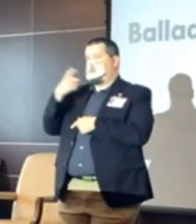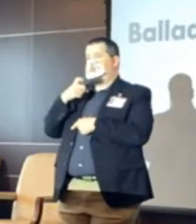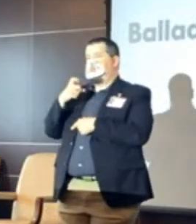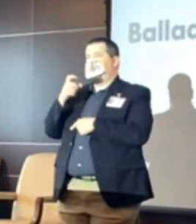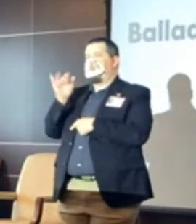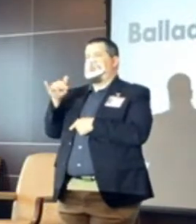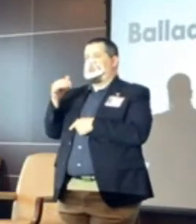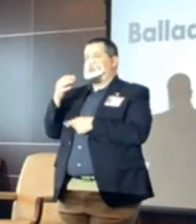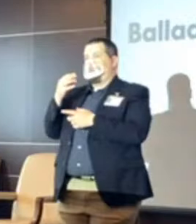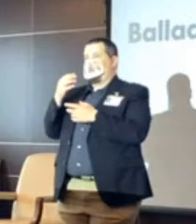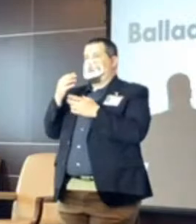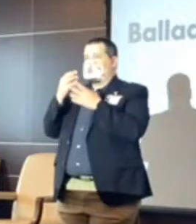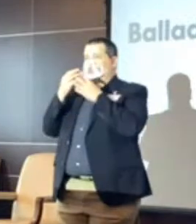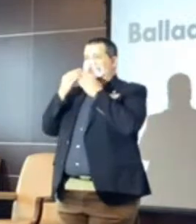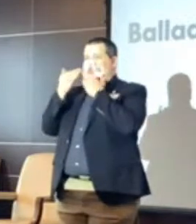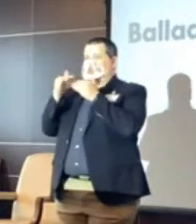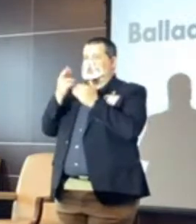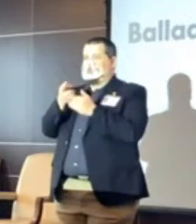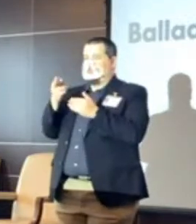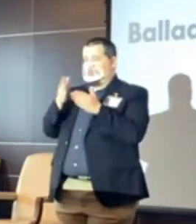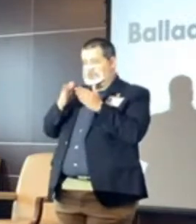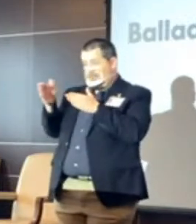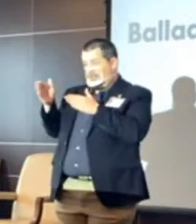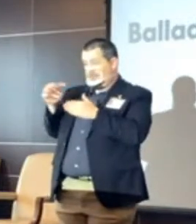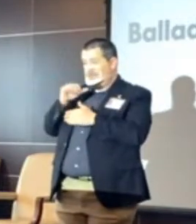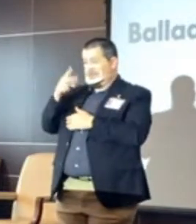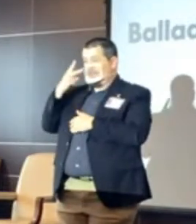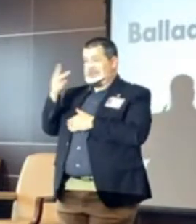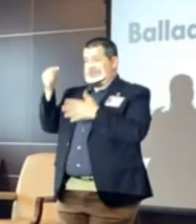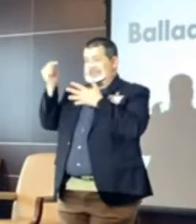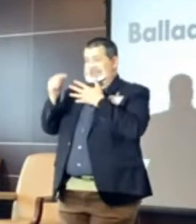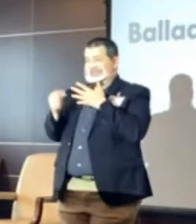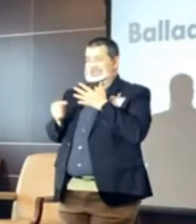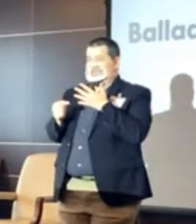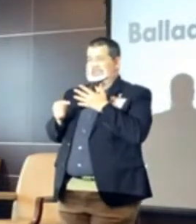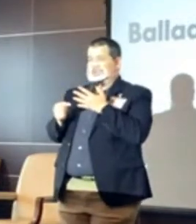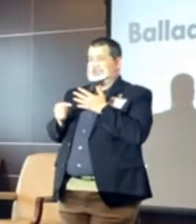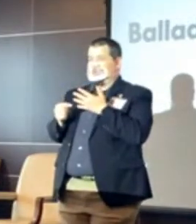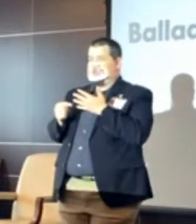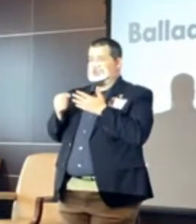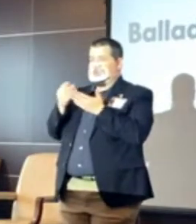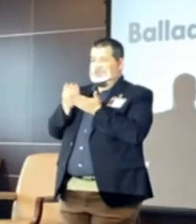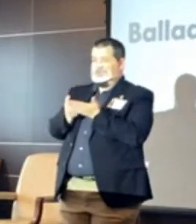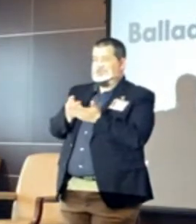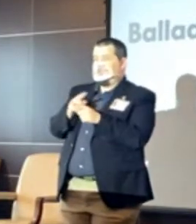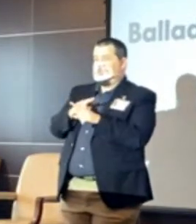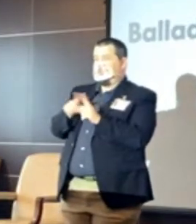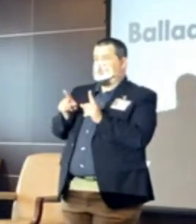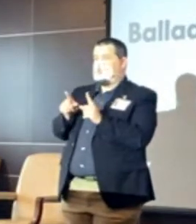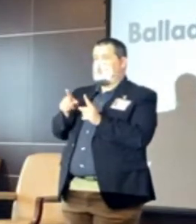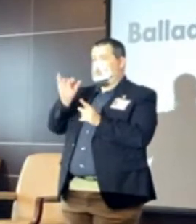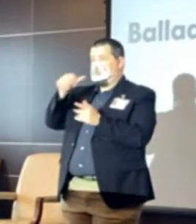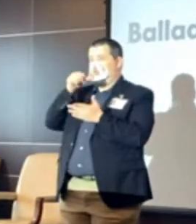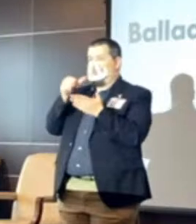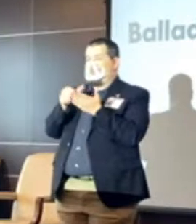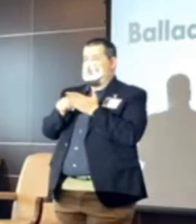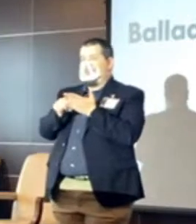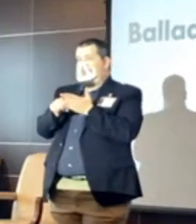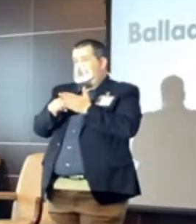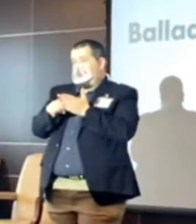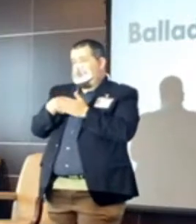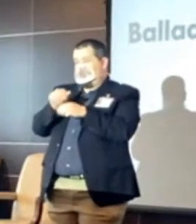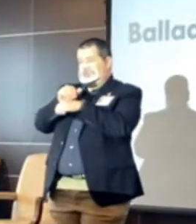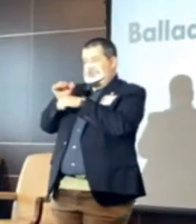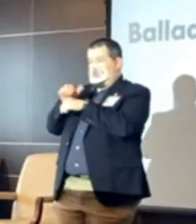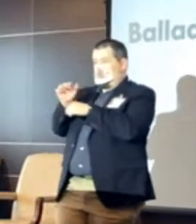scarce resources plan. We haven't seen the detailed document, if there is one, but the letter that has been spread